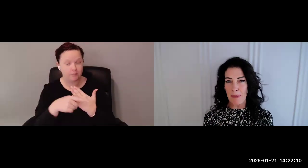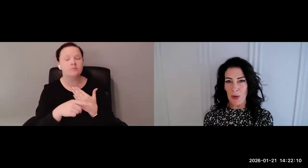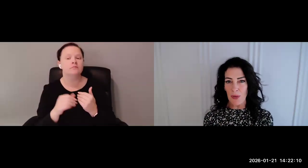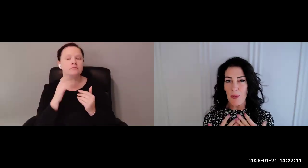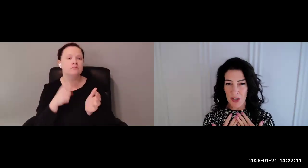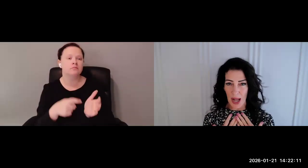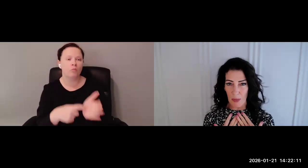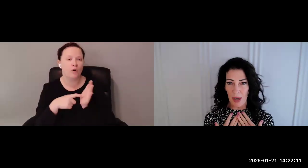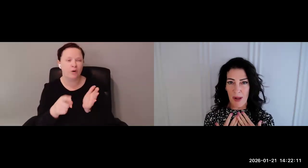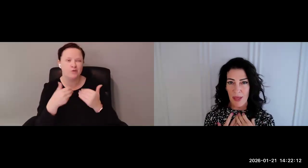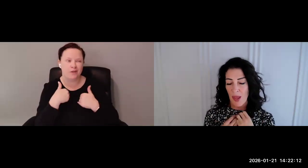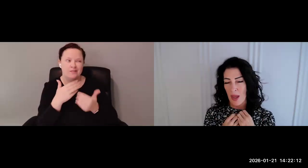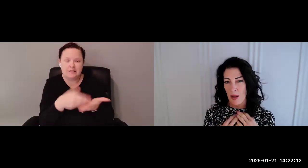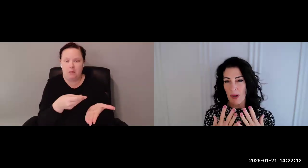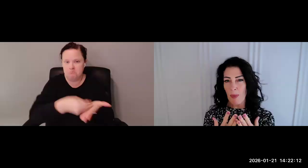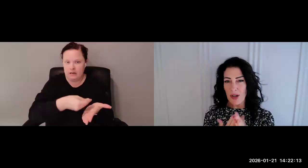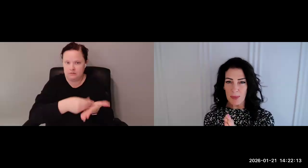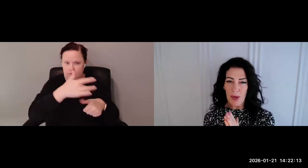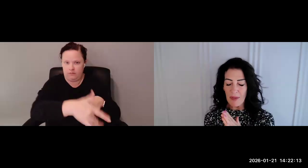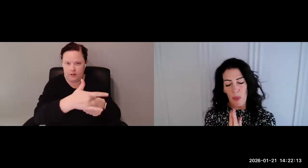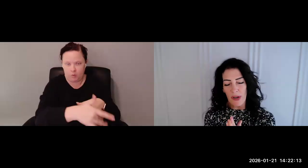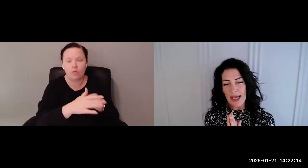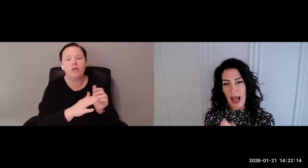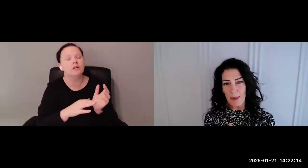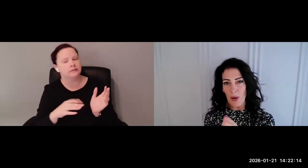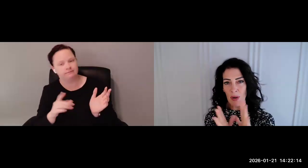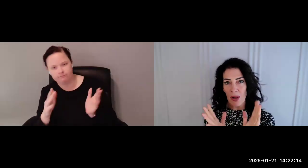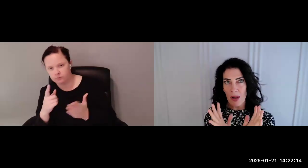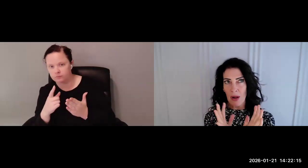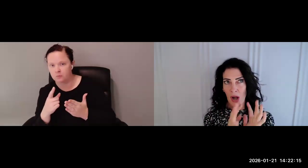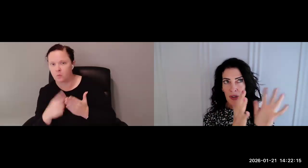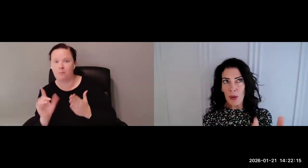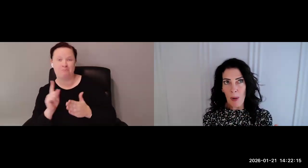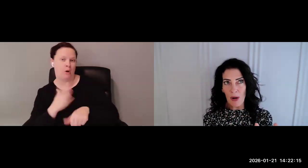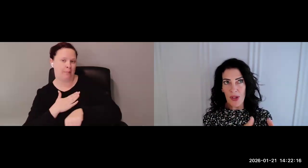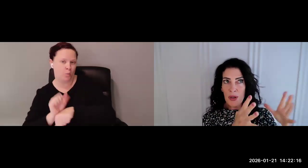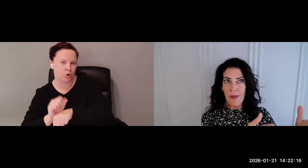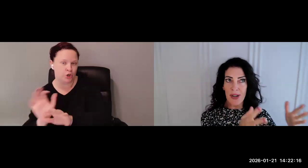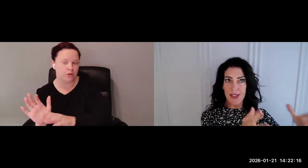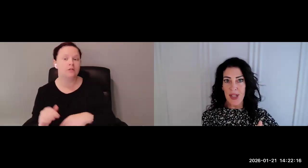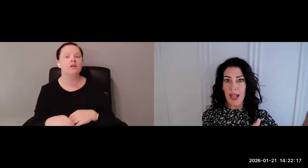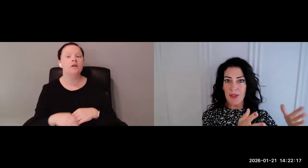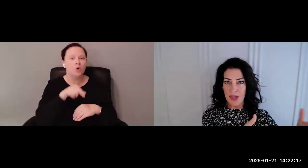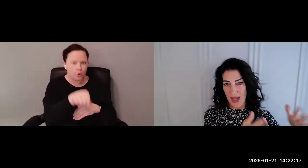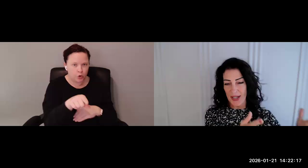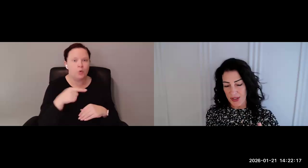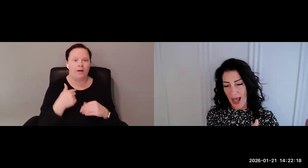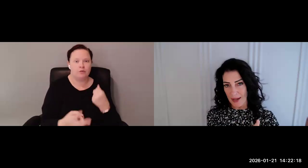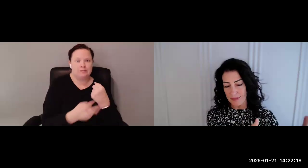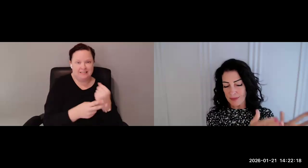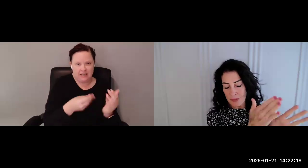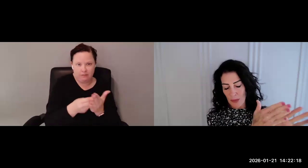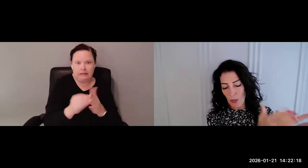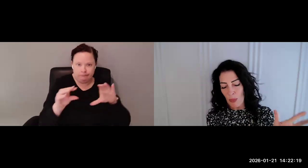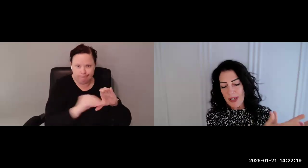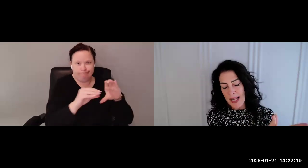working capital. The ones that I work with require some kind of working capital on your part that you've already saved and set